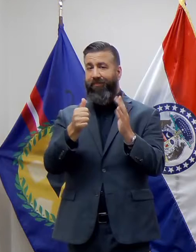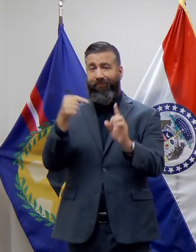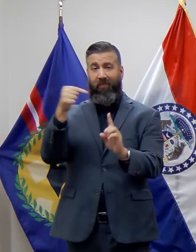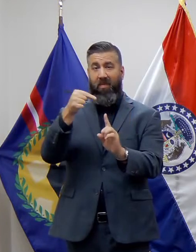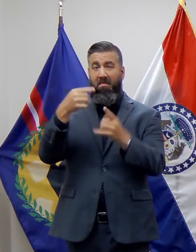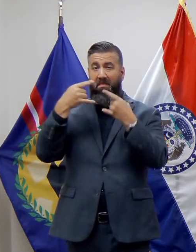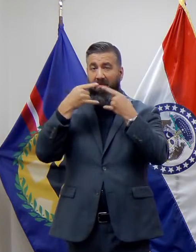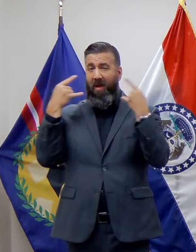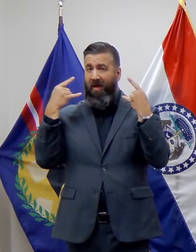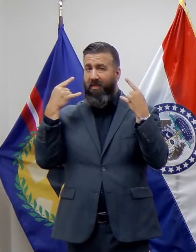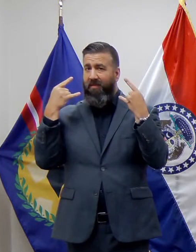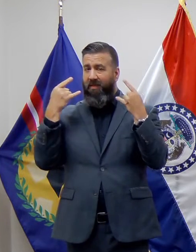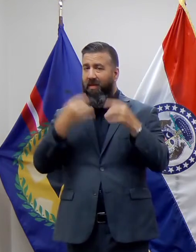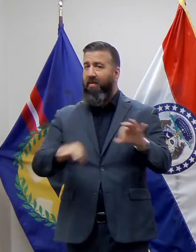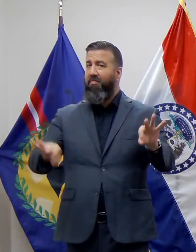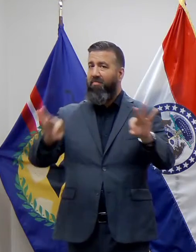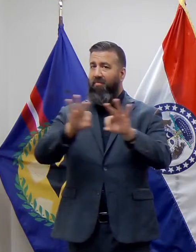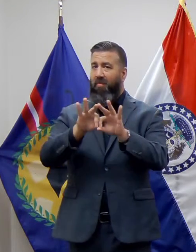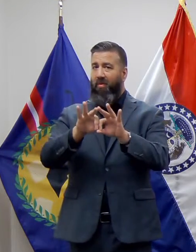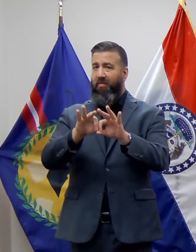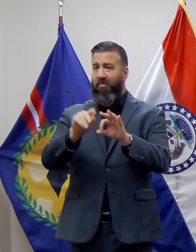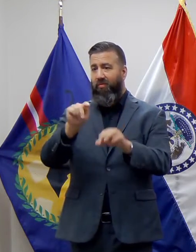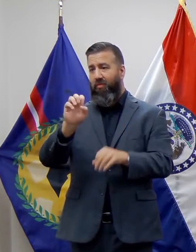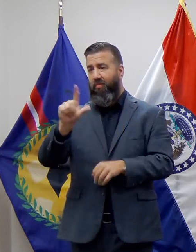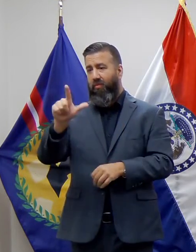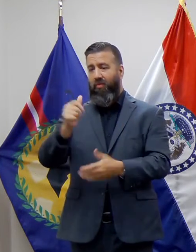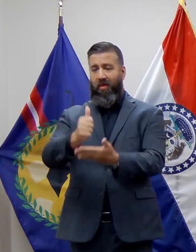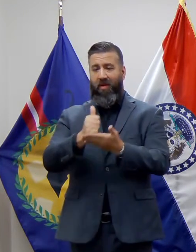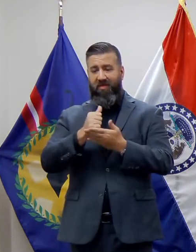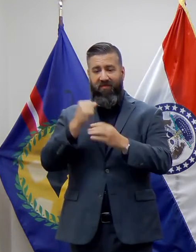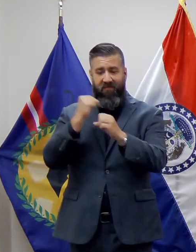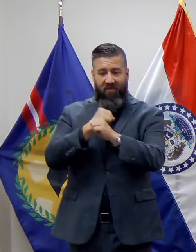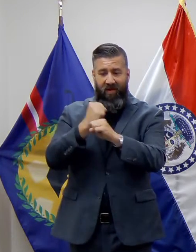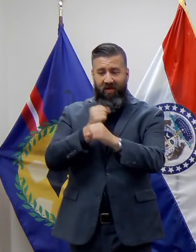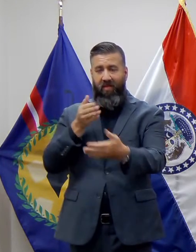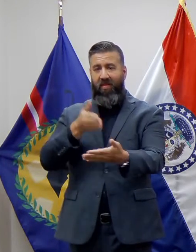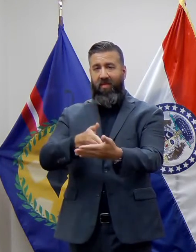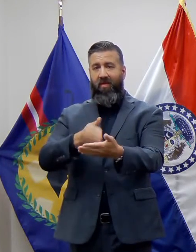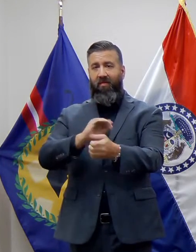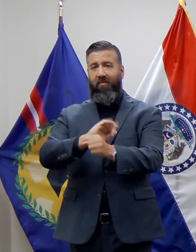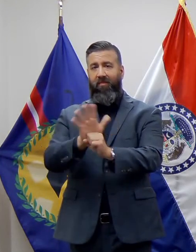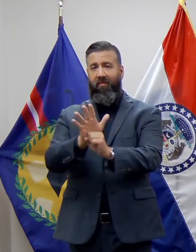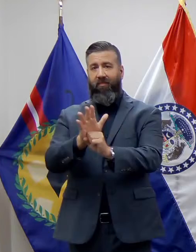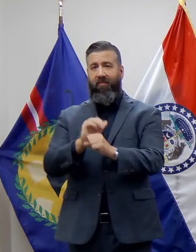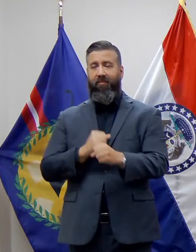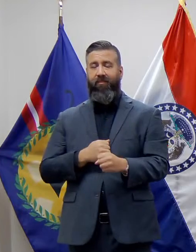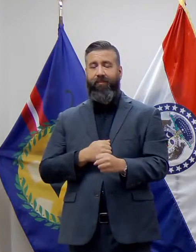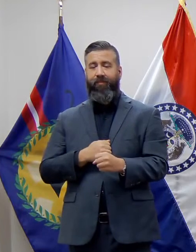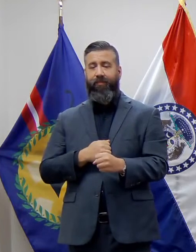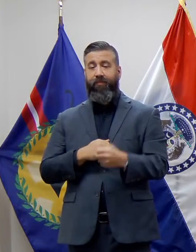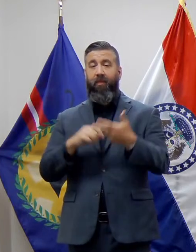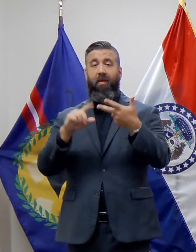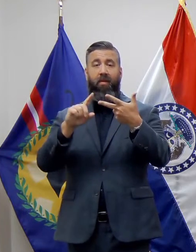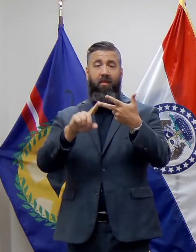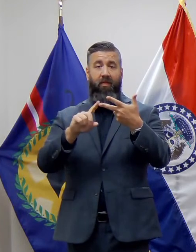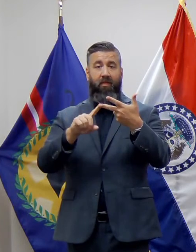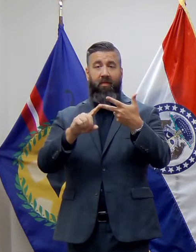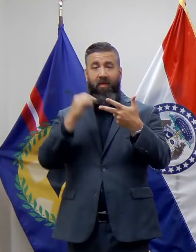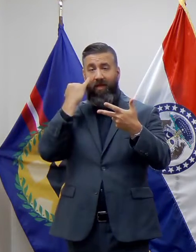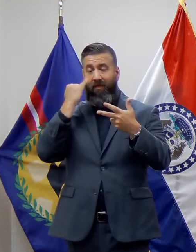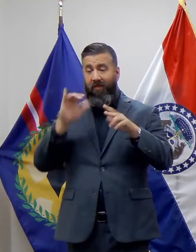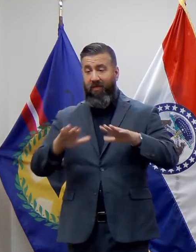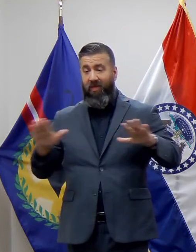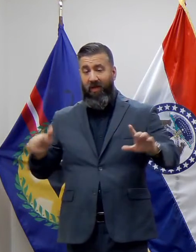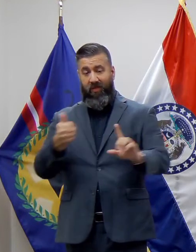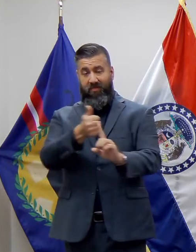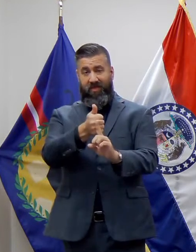in our arsenal to fight against the virus. Number three, if your child was exposed to someone with COVID, have them